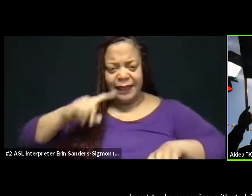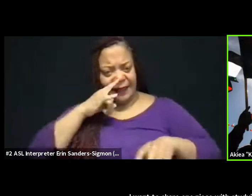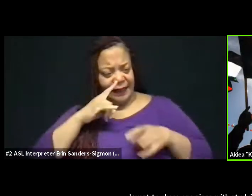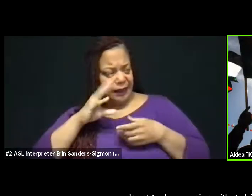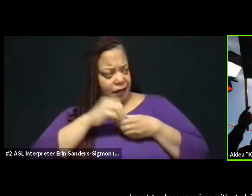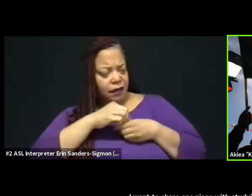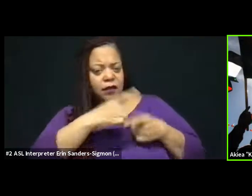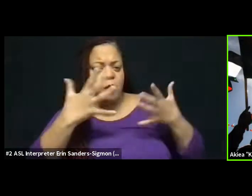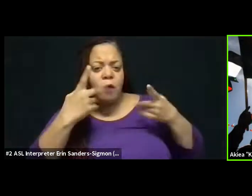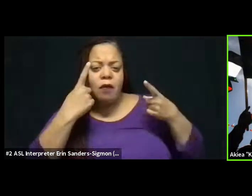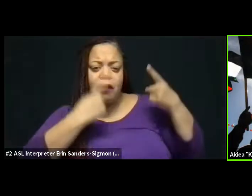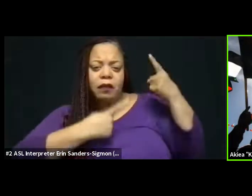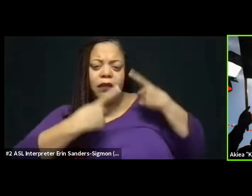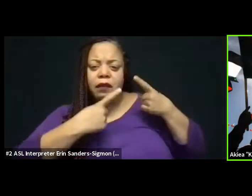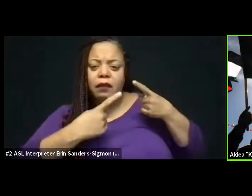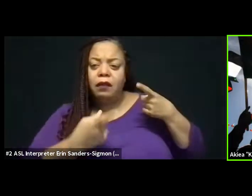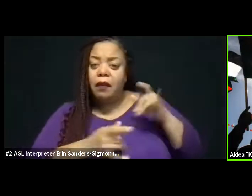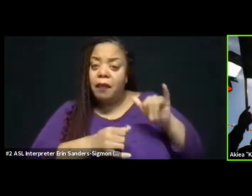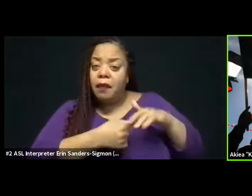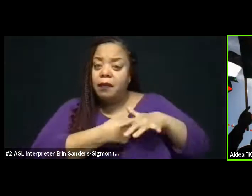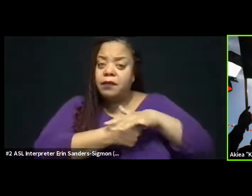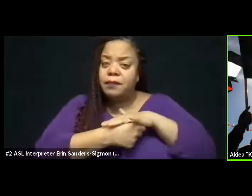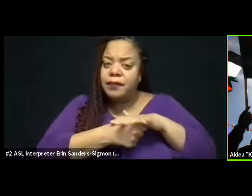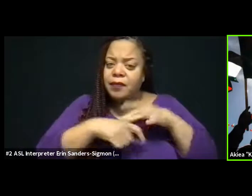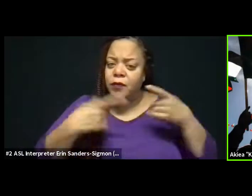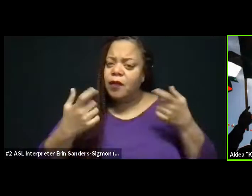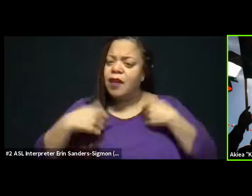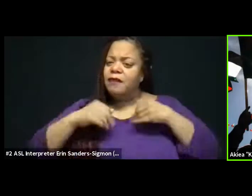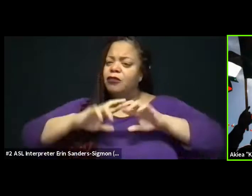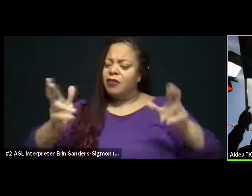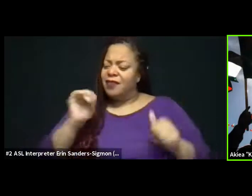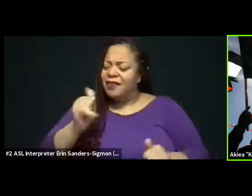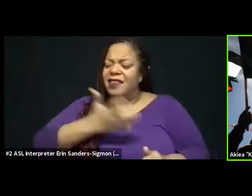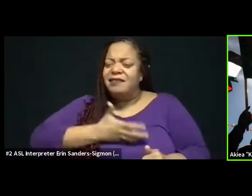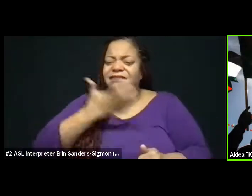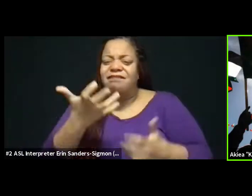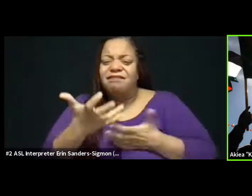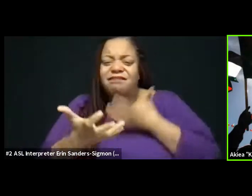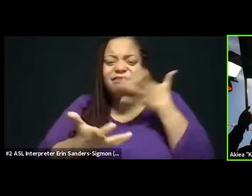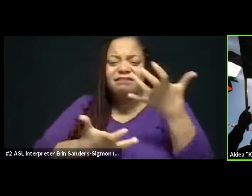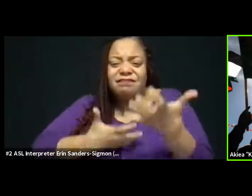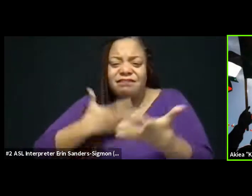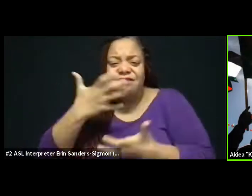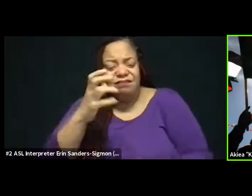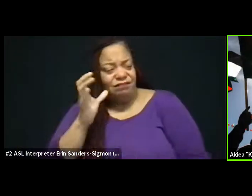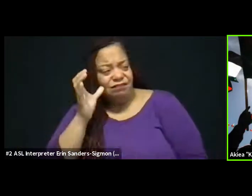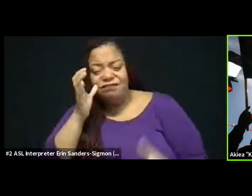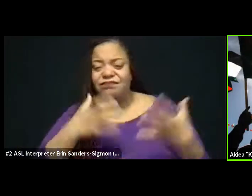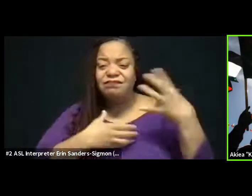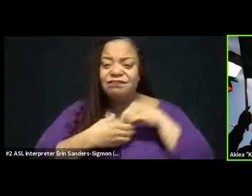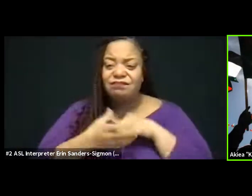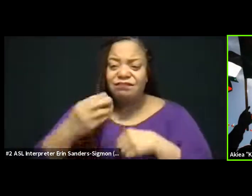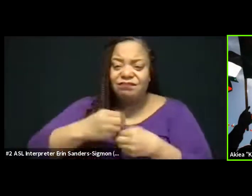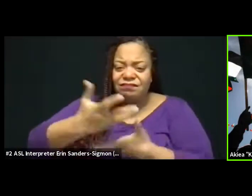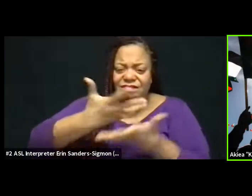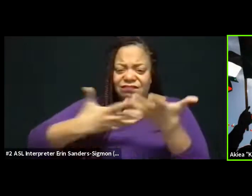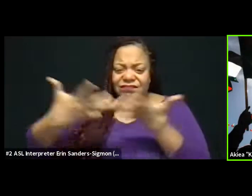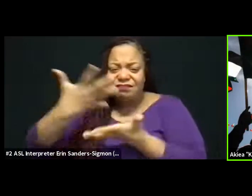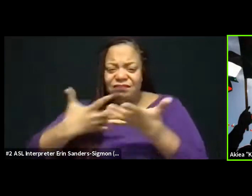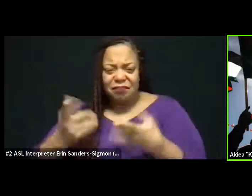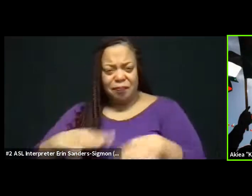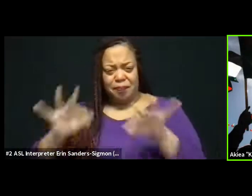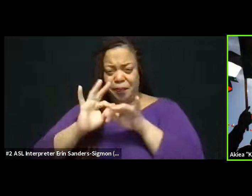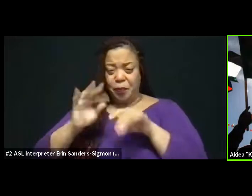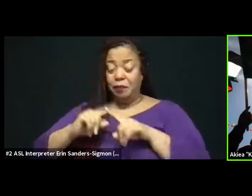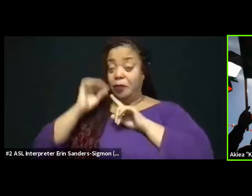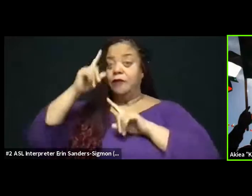those wonderings, right? And we can get real meta with it. But this is really important to me, especially with young children,